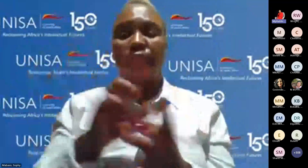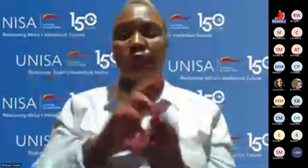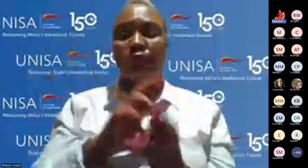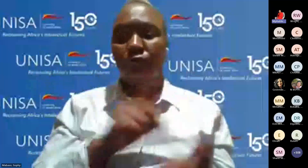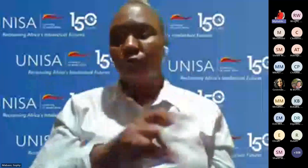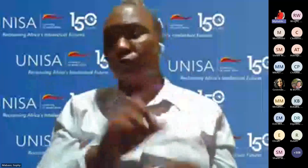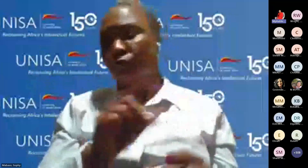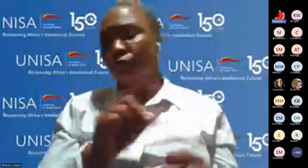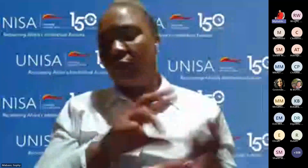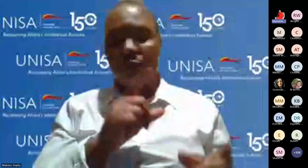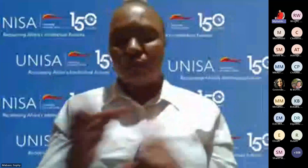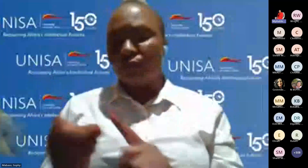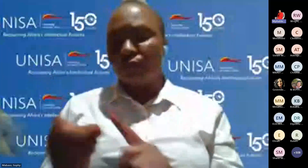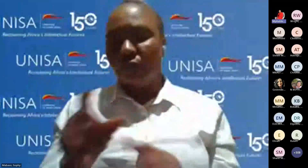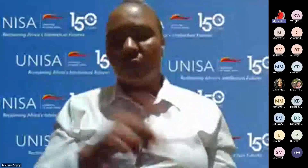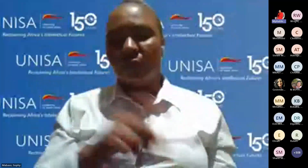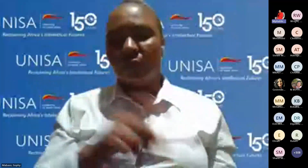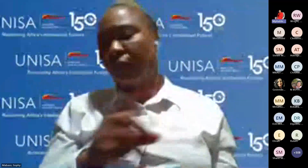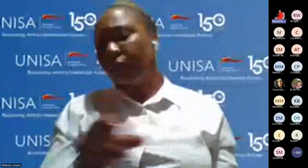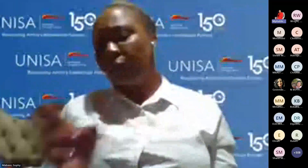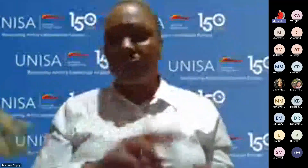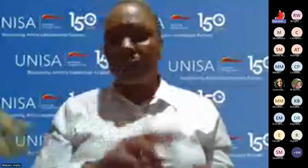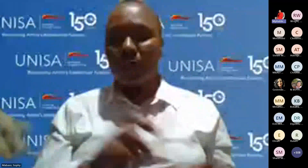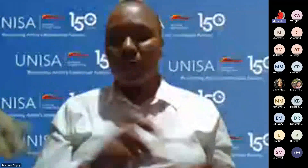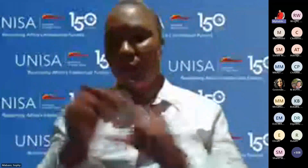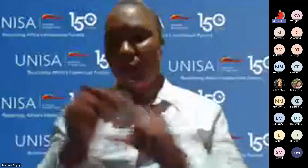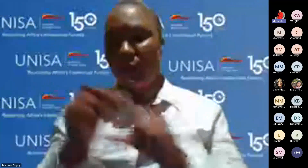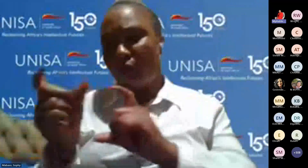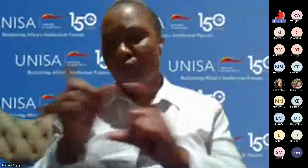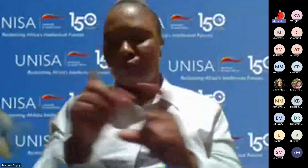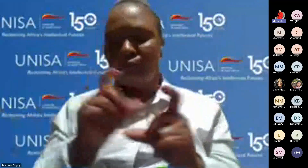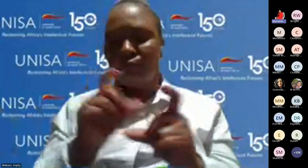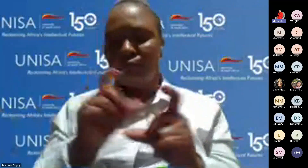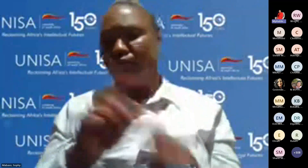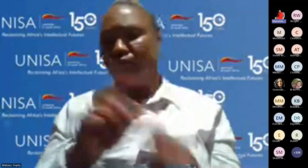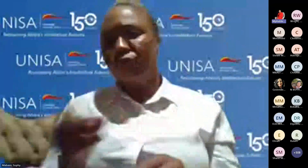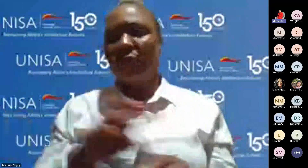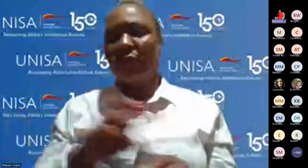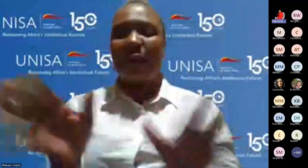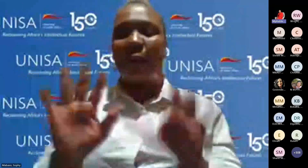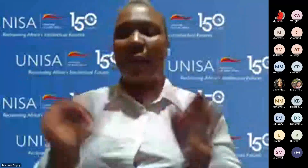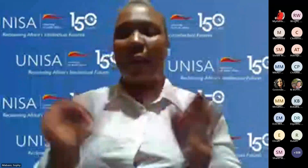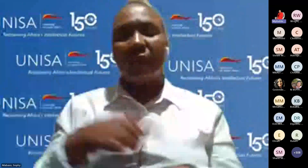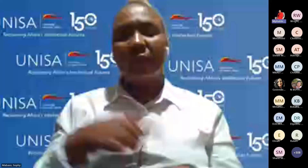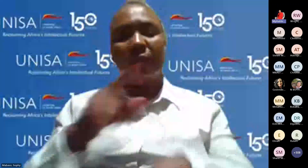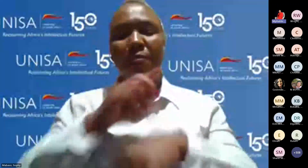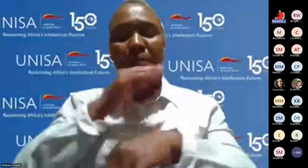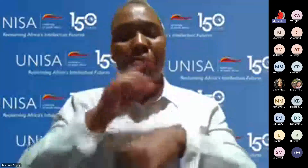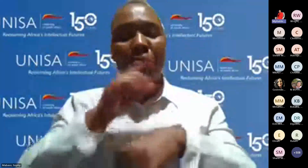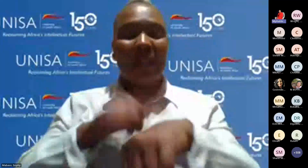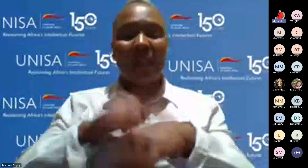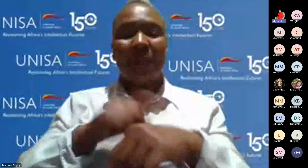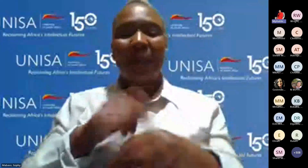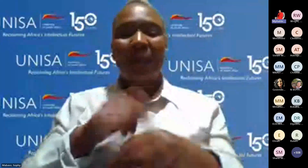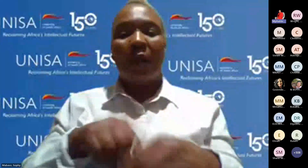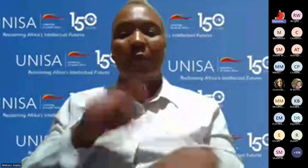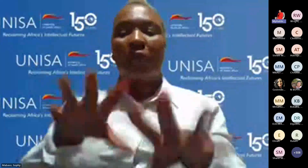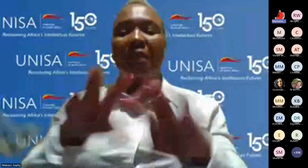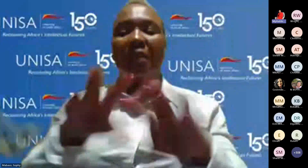your memory. It doesn't mean now you are going to study at that time of exam. Suppose what